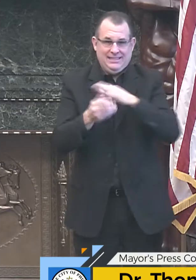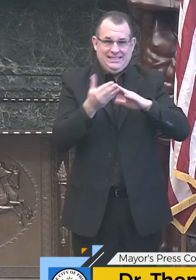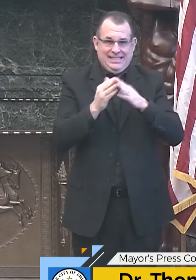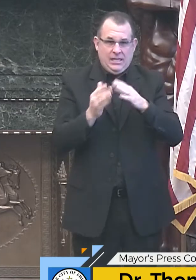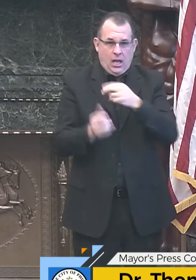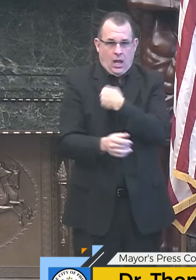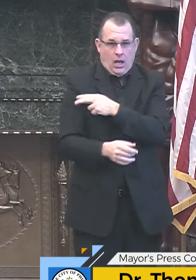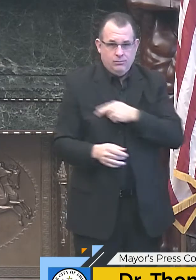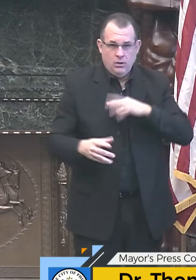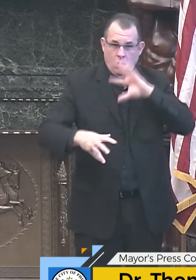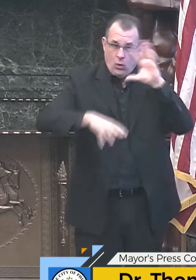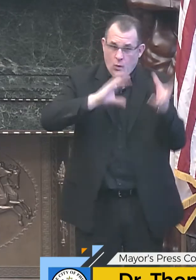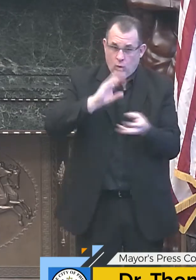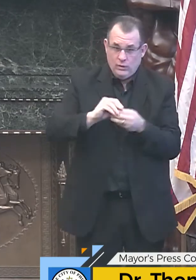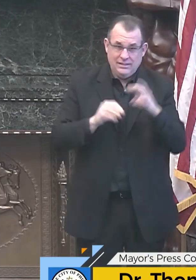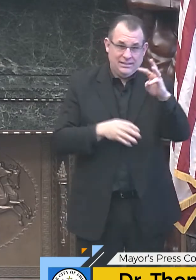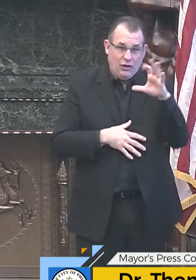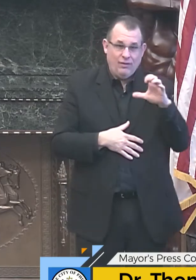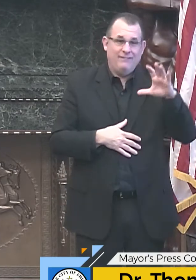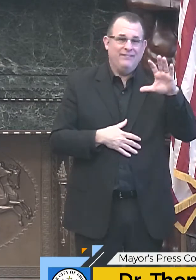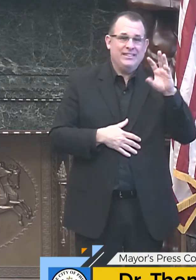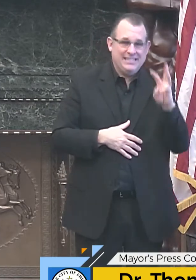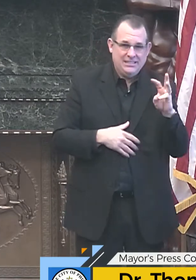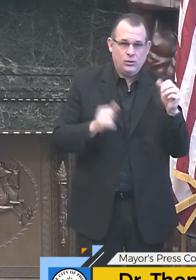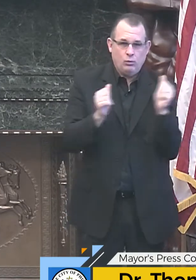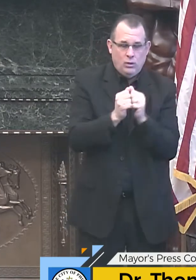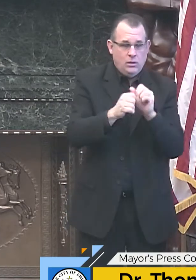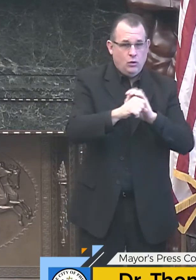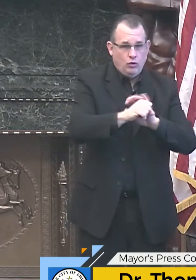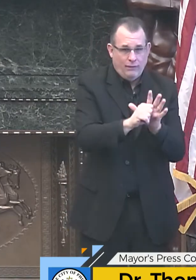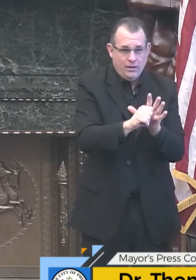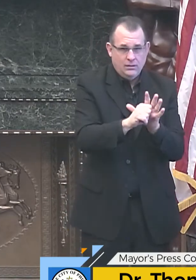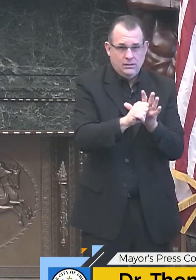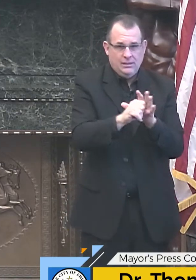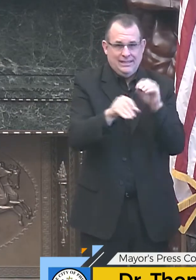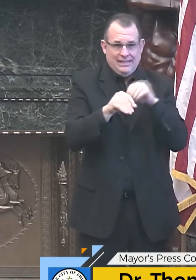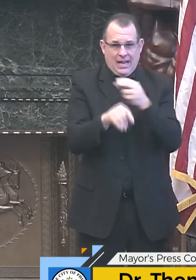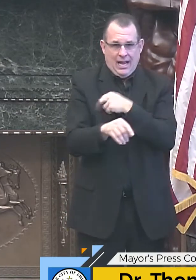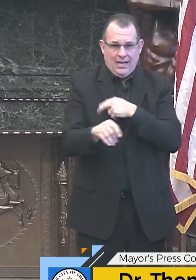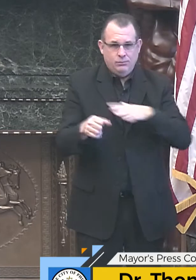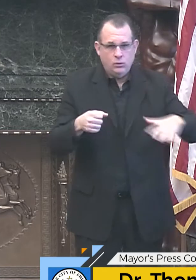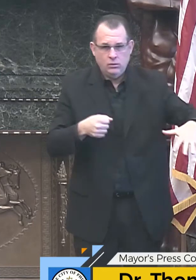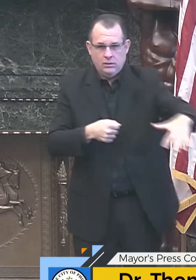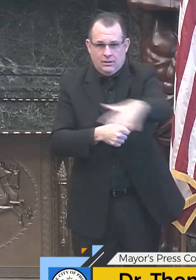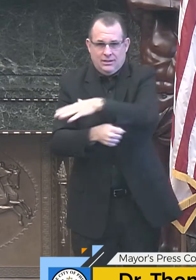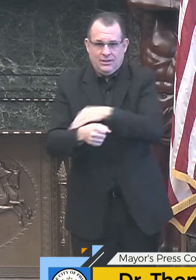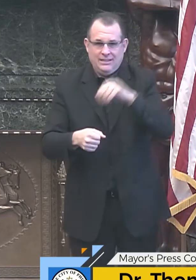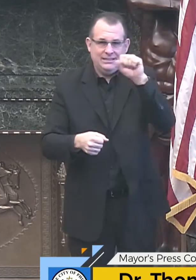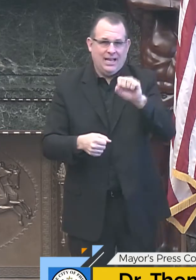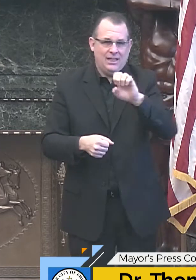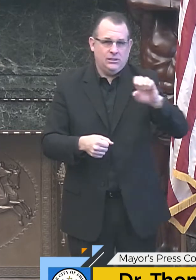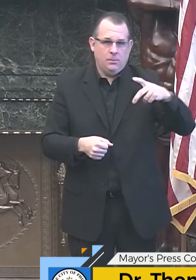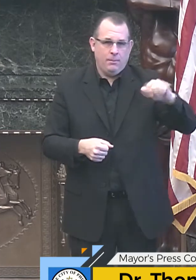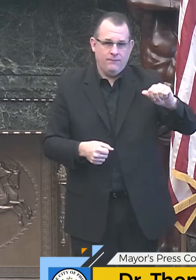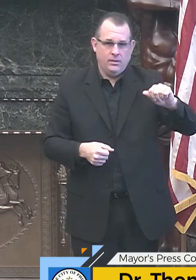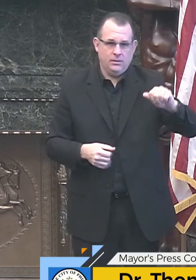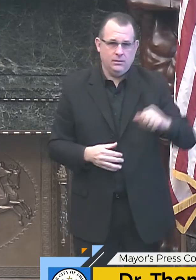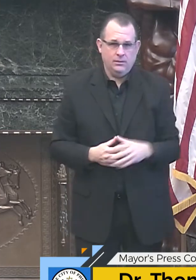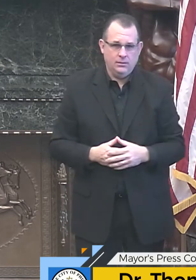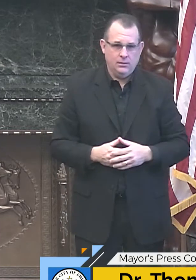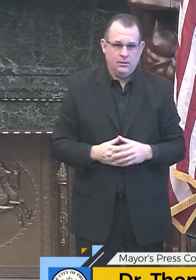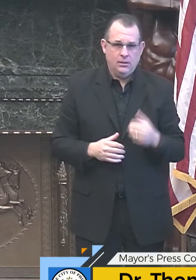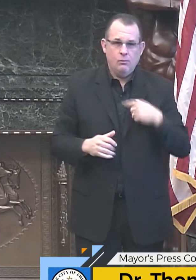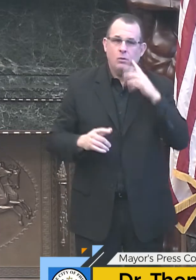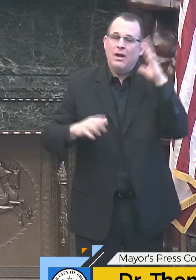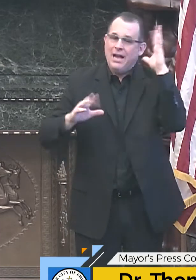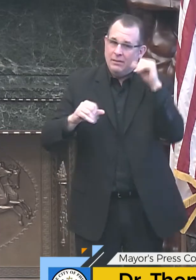of 656 patients with this infection reported in hospitals in the entire Southeast Pennsylvania region. We expect those numbers to continue